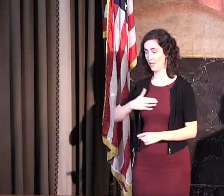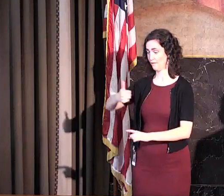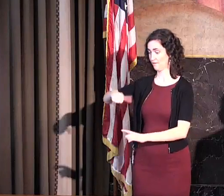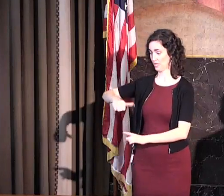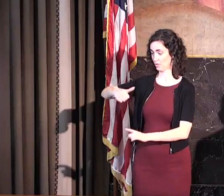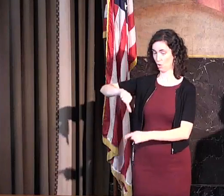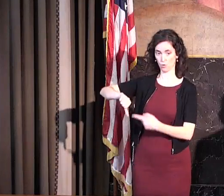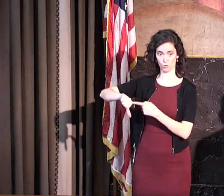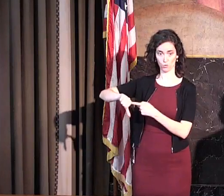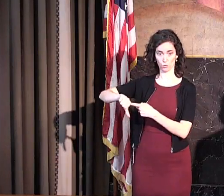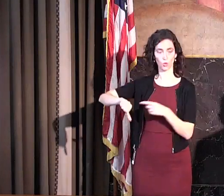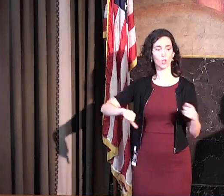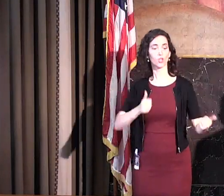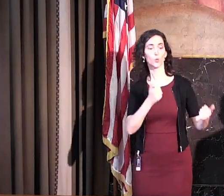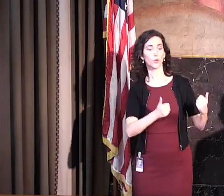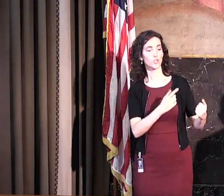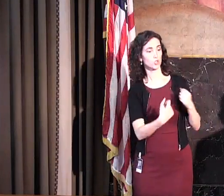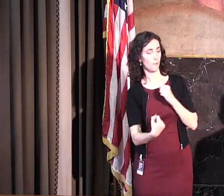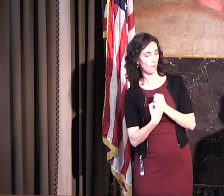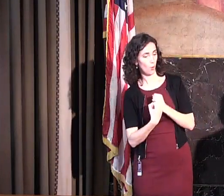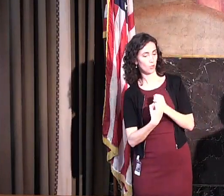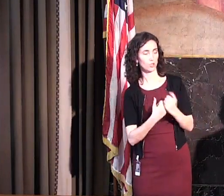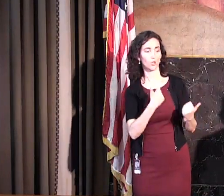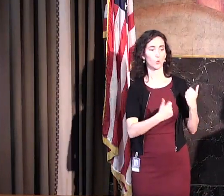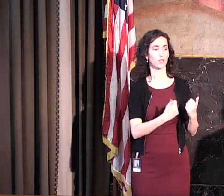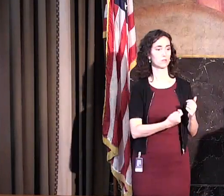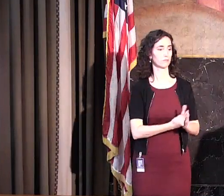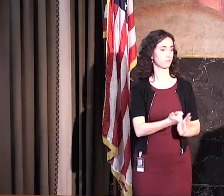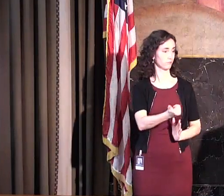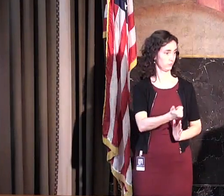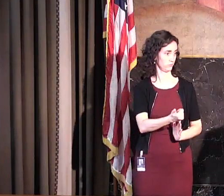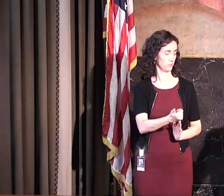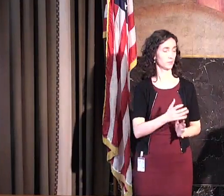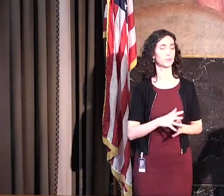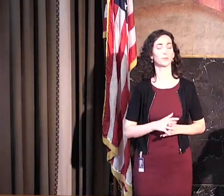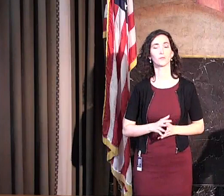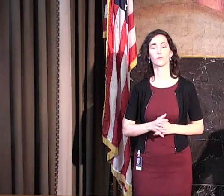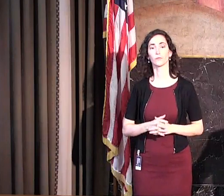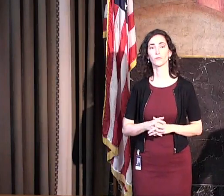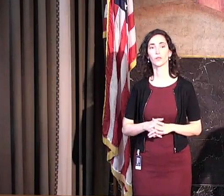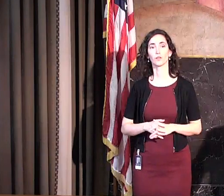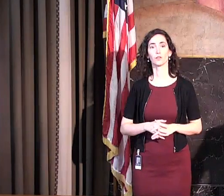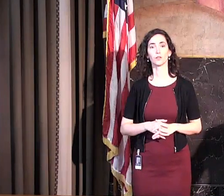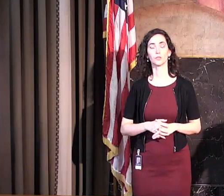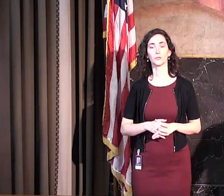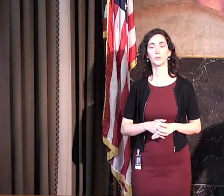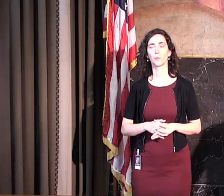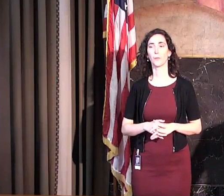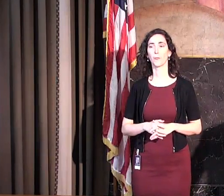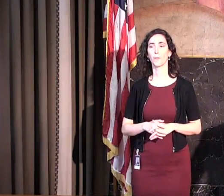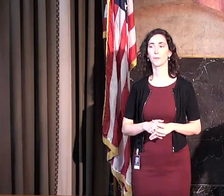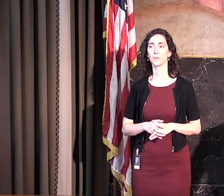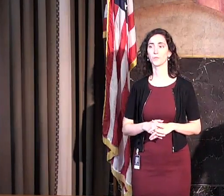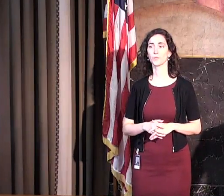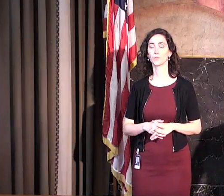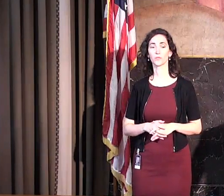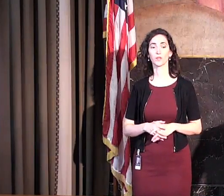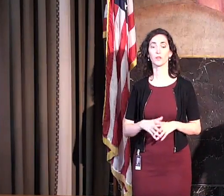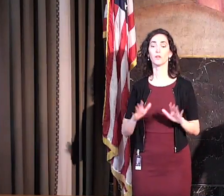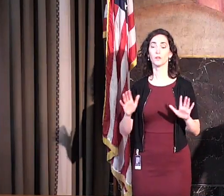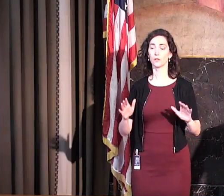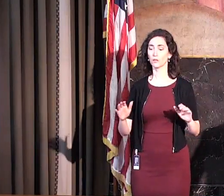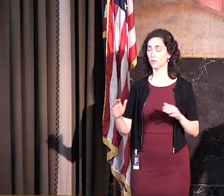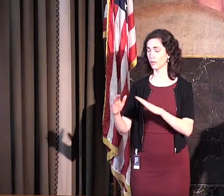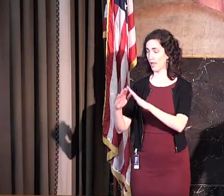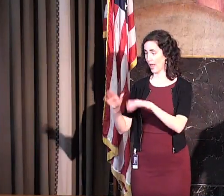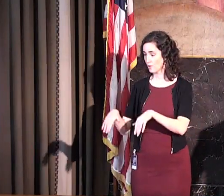will be sustained or overridden. There is a difference between the majority and the House and the Senate